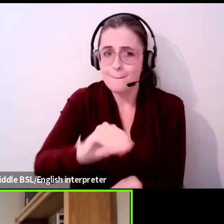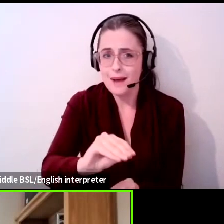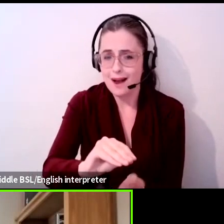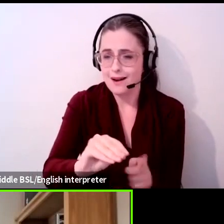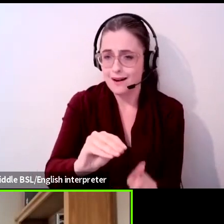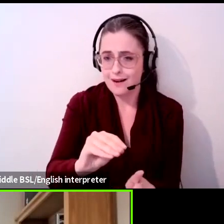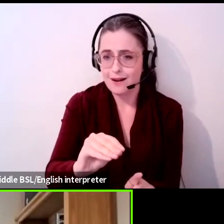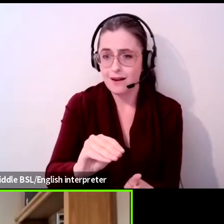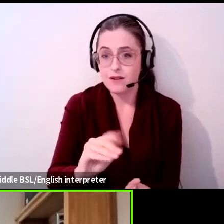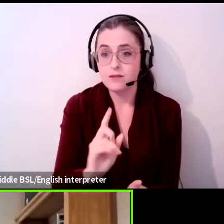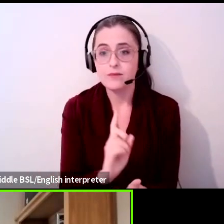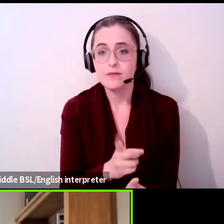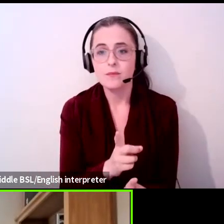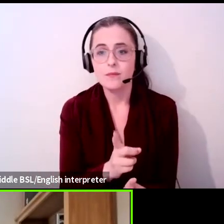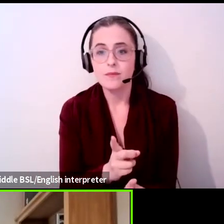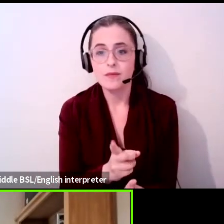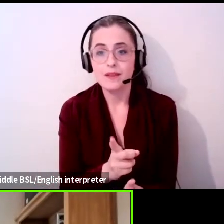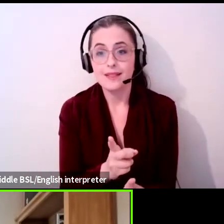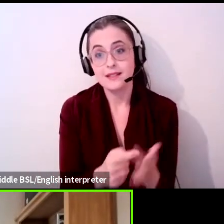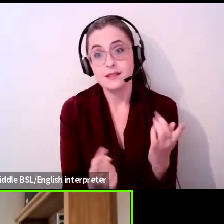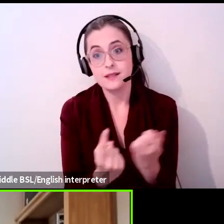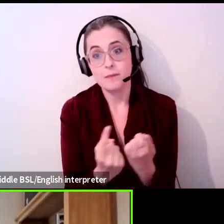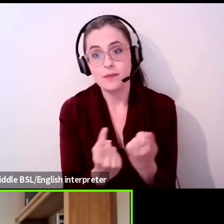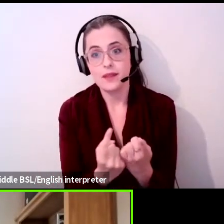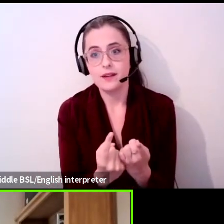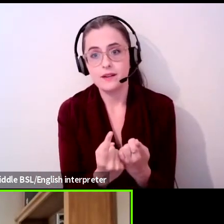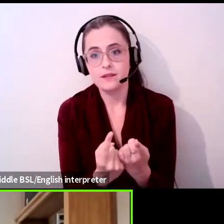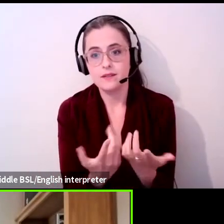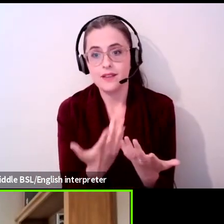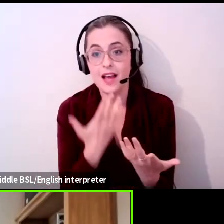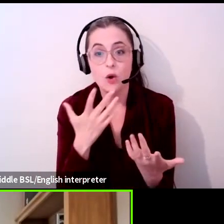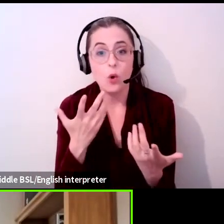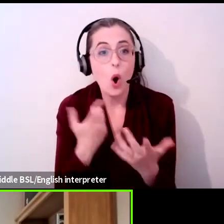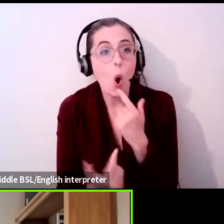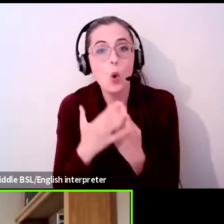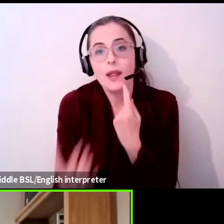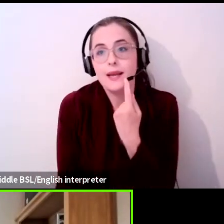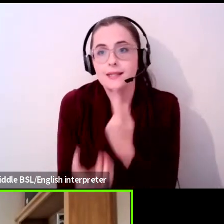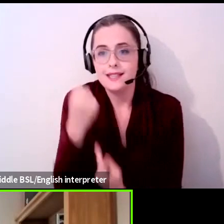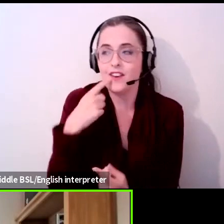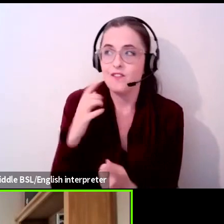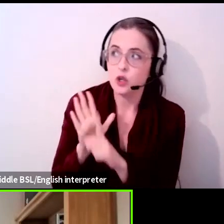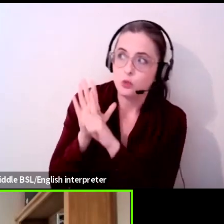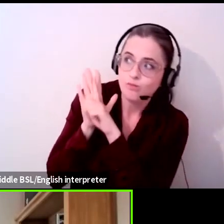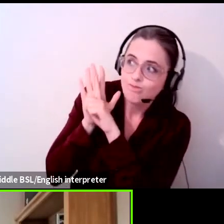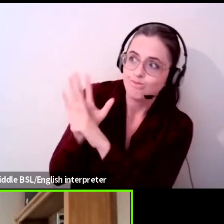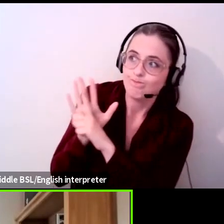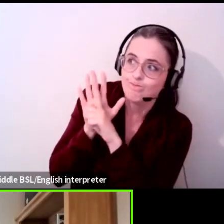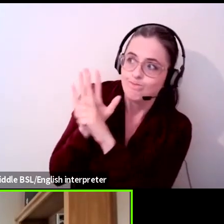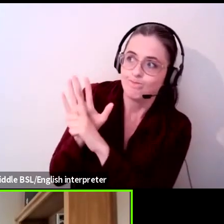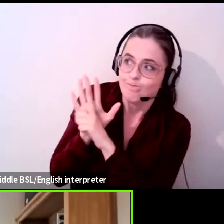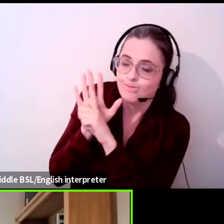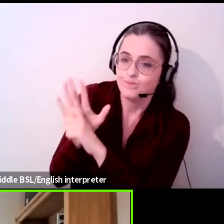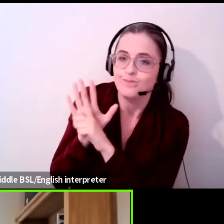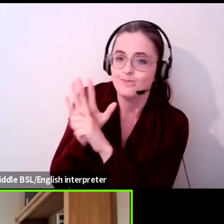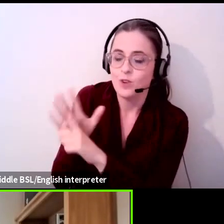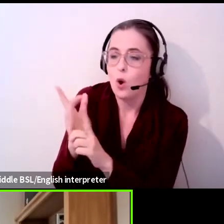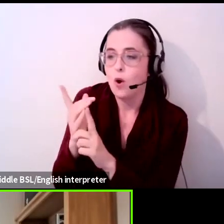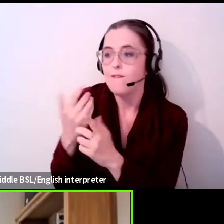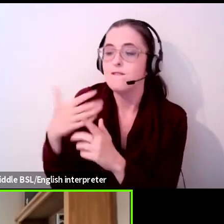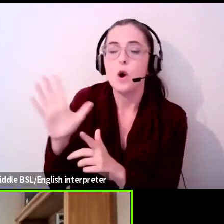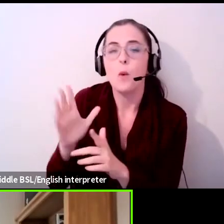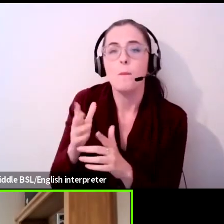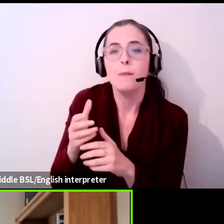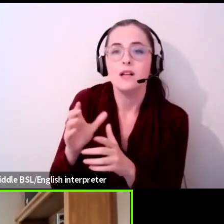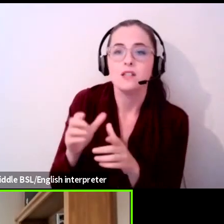is something, you know, that you're only going to achieve by applying pressure within, you know, support groups.